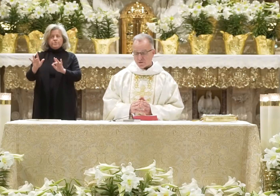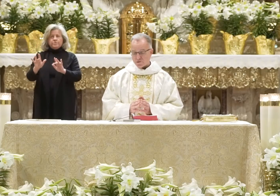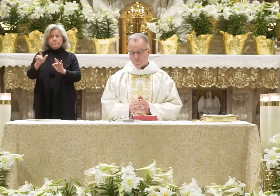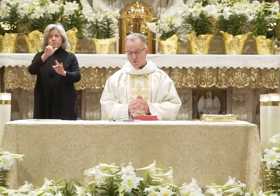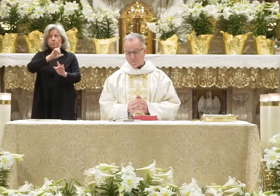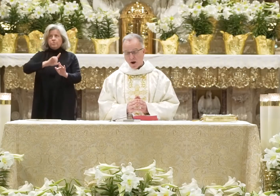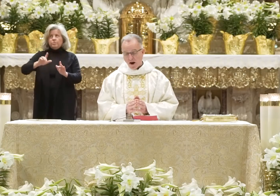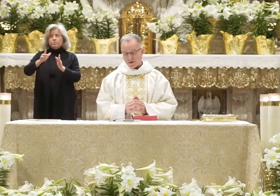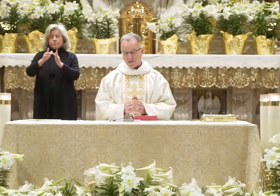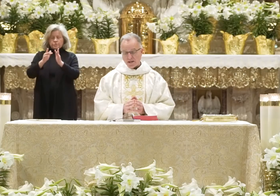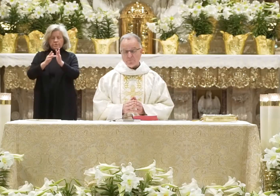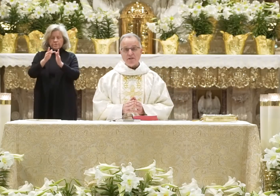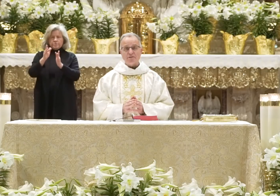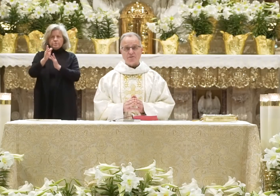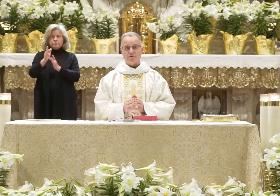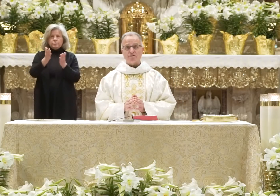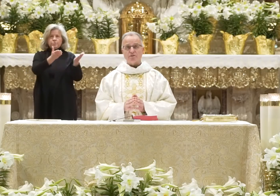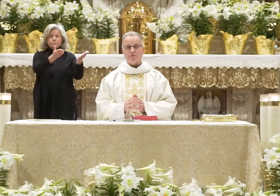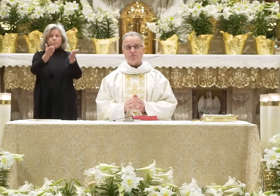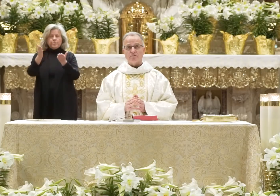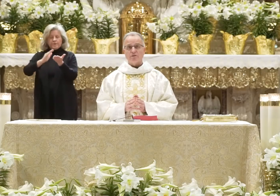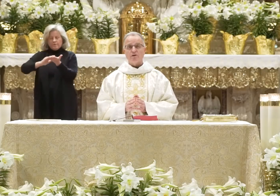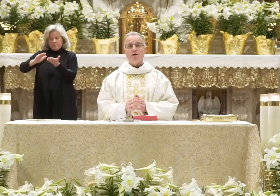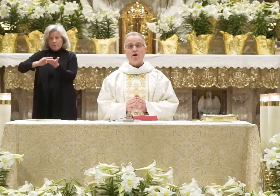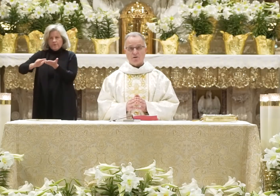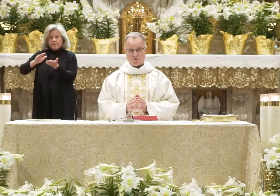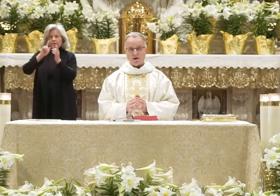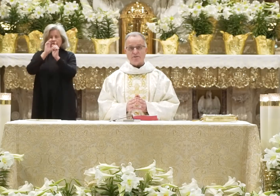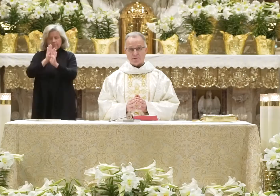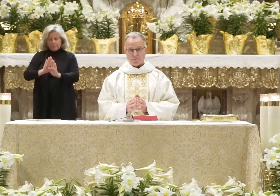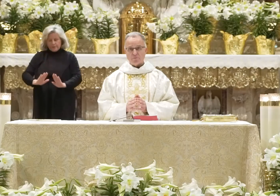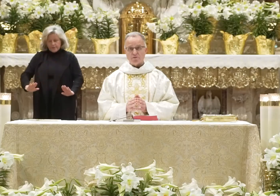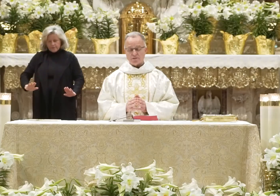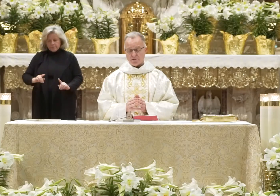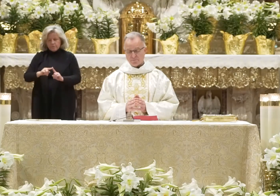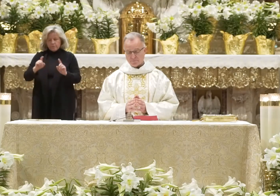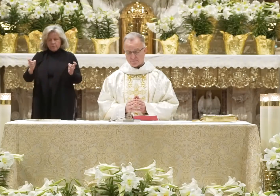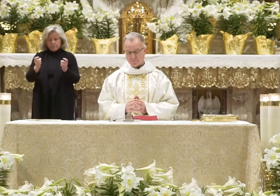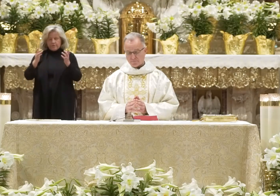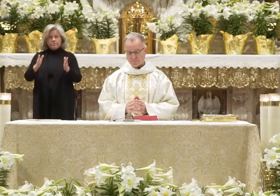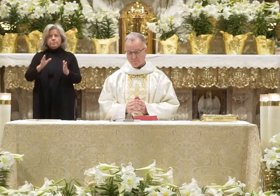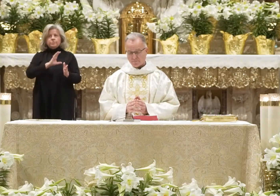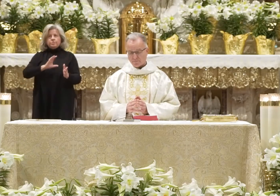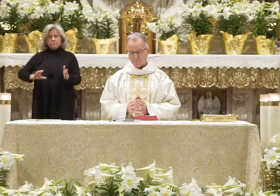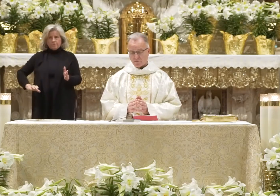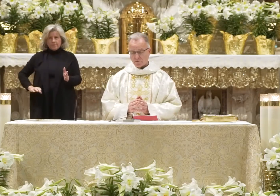Lord Jesus, you bring pardon and peace to the sinner. Christ, have mercy.